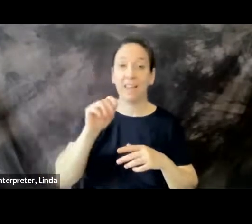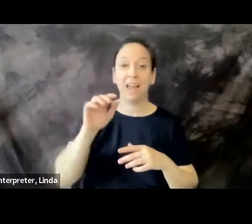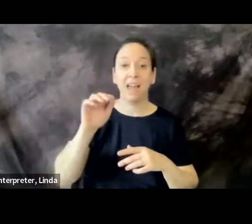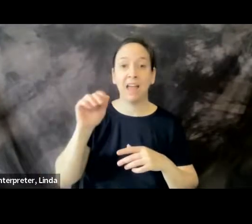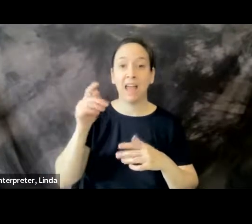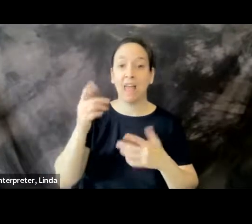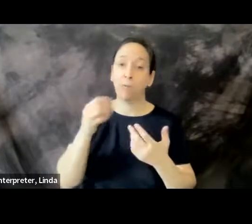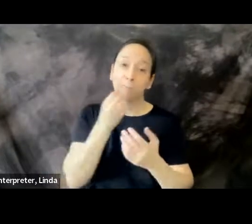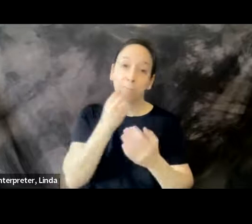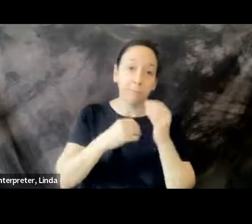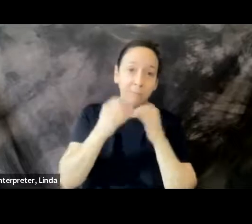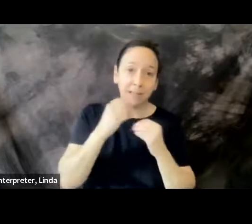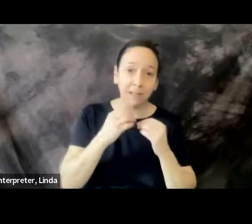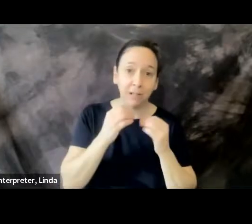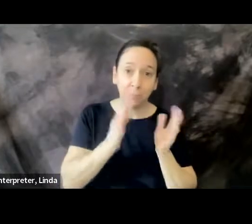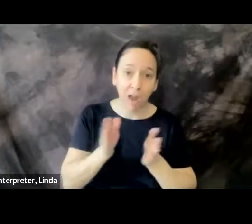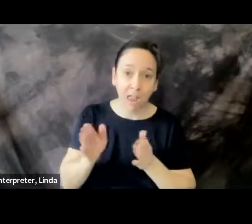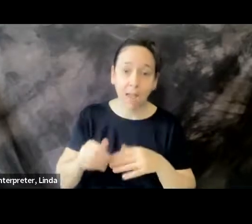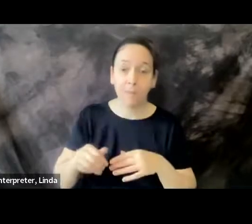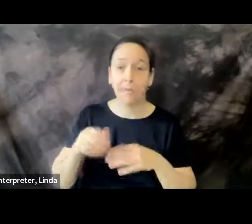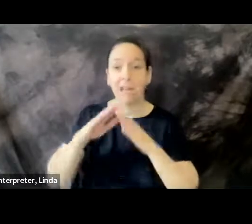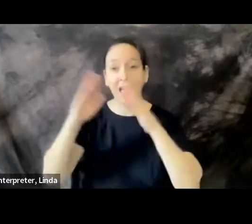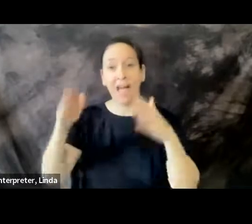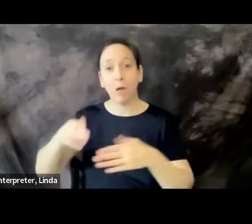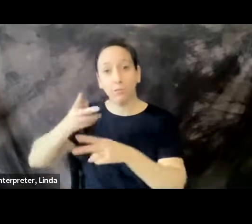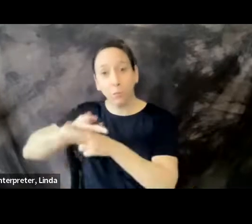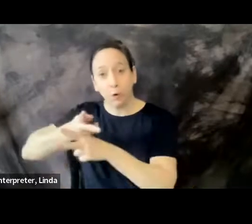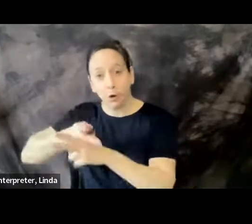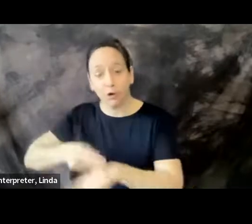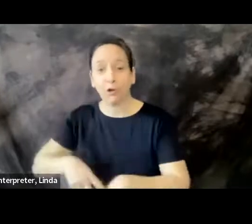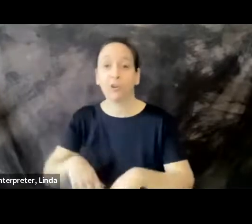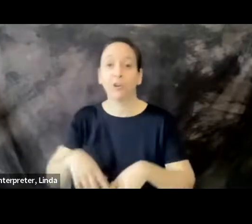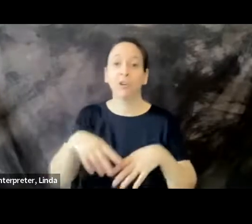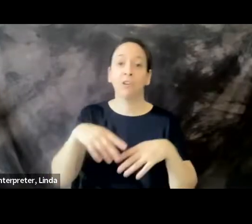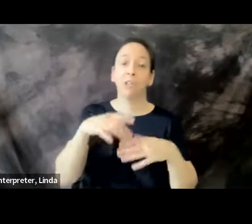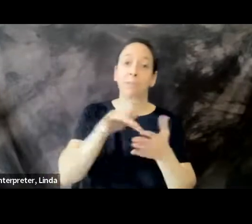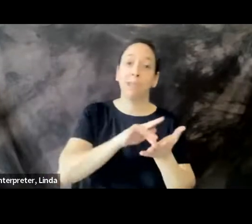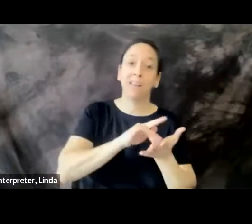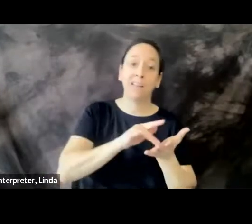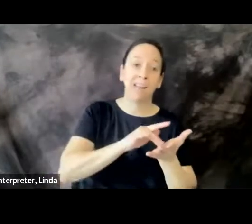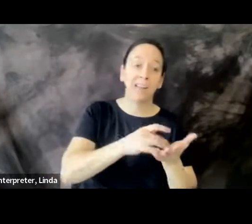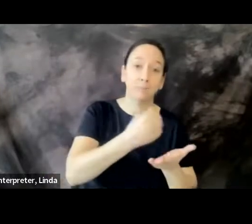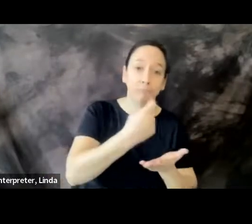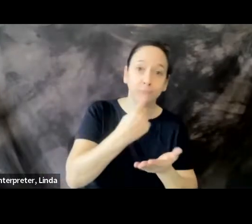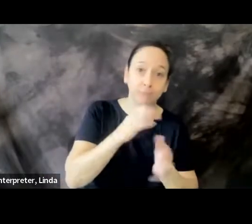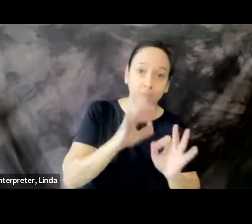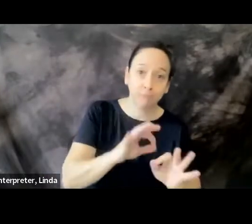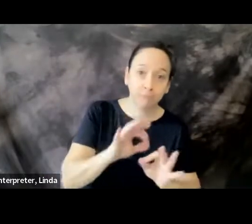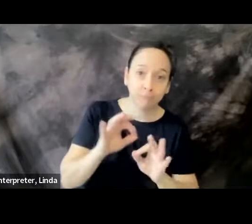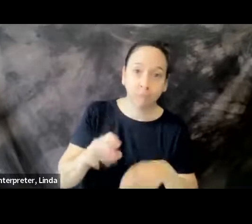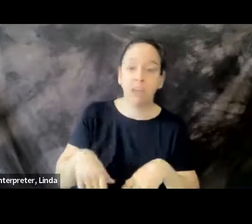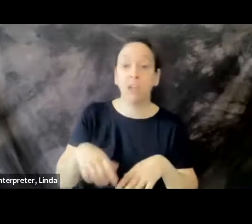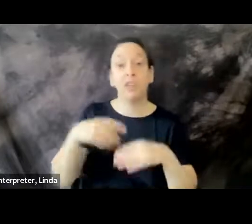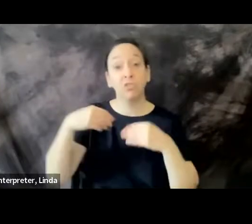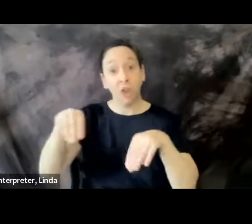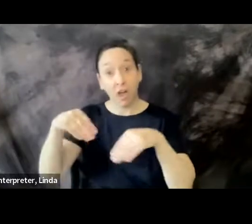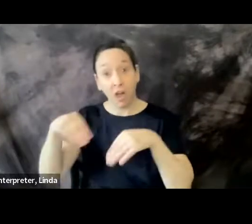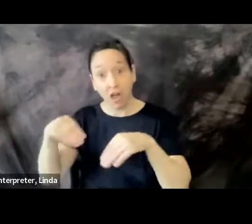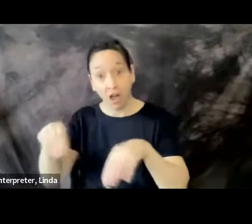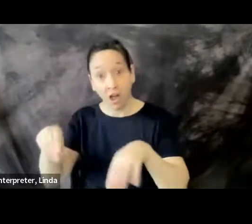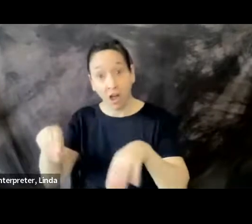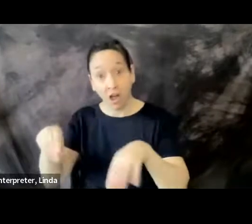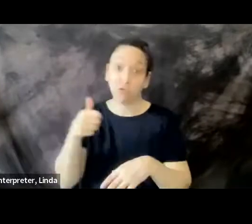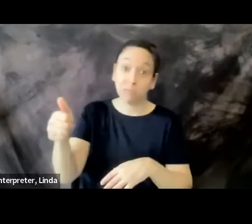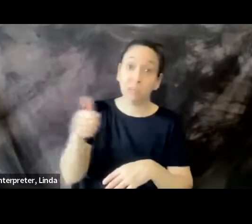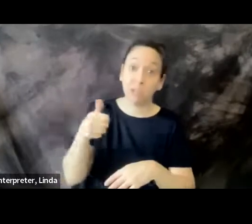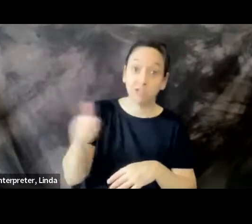prep, housework, managing your finances, managing your medication, even shopping and transportation. And then there's other data